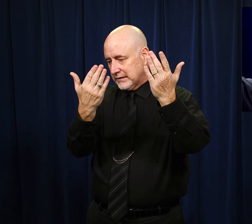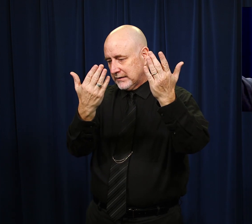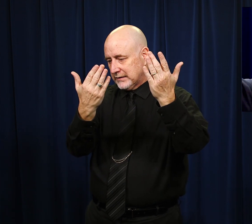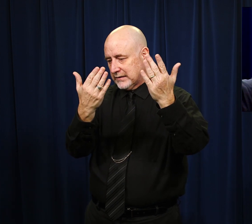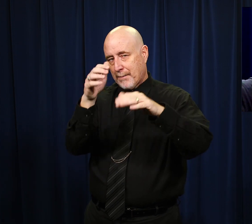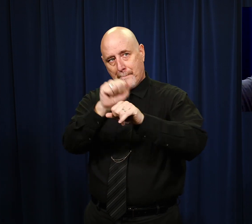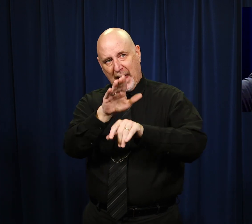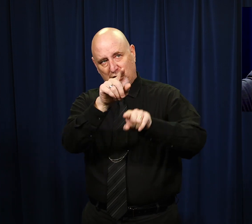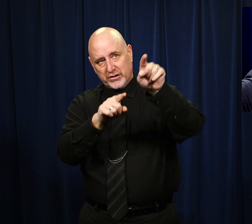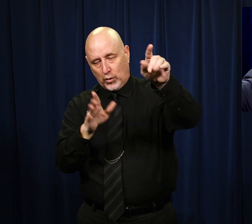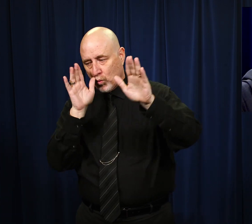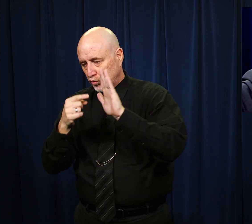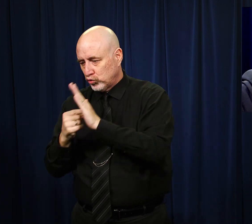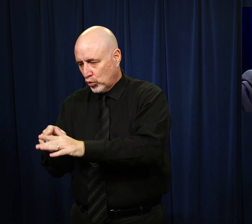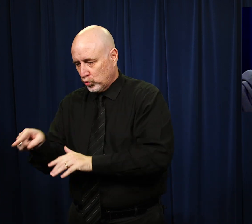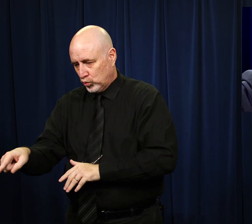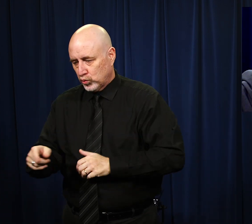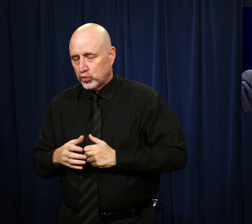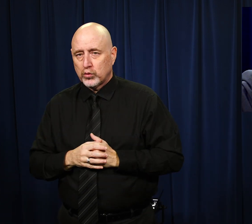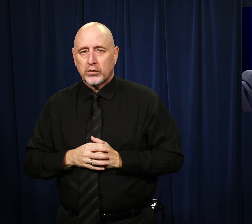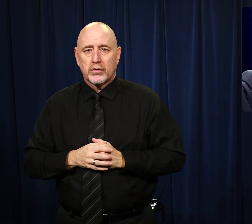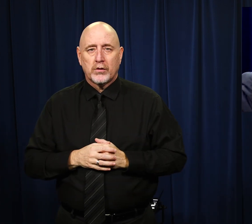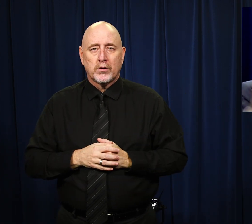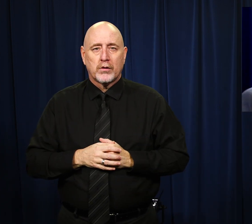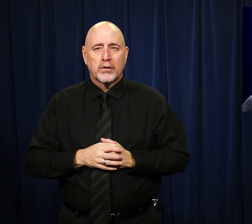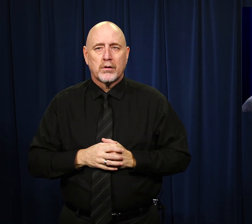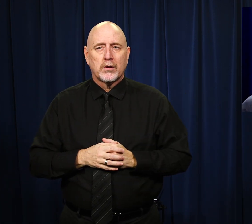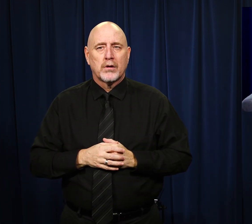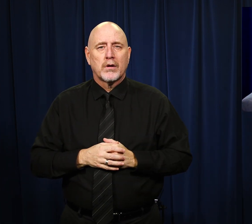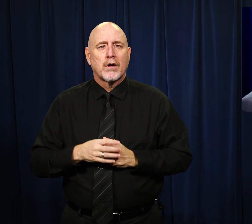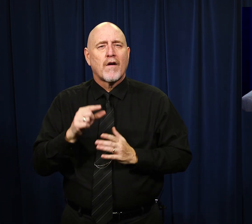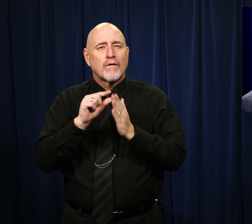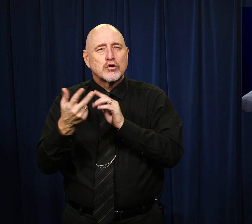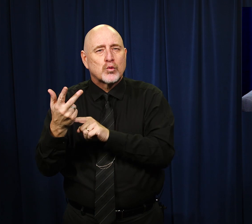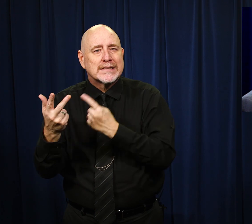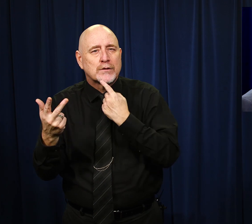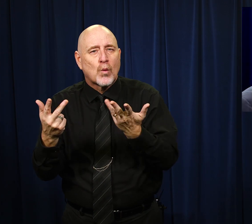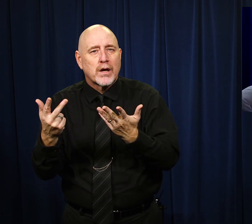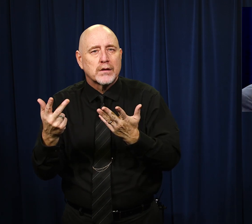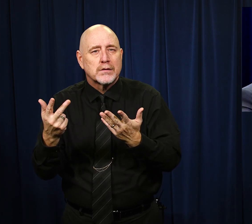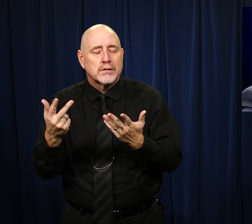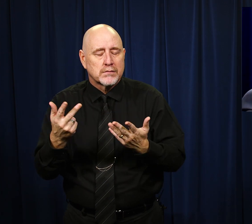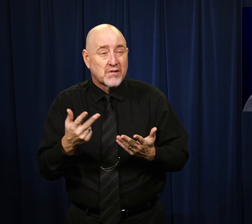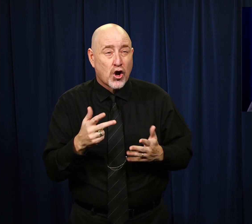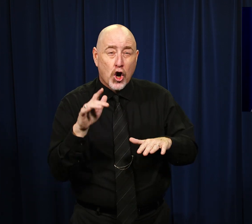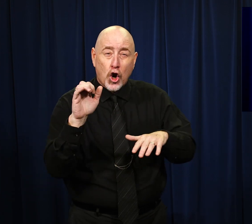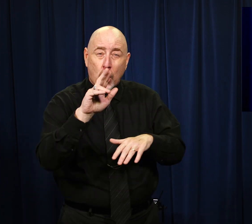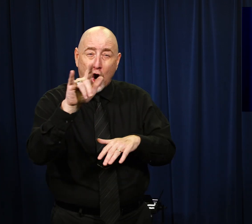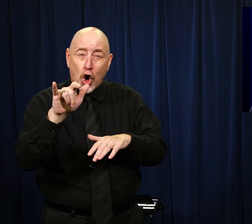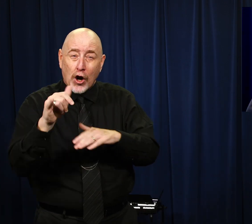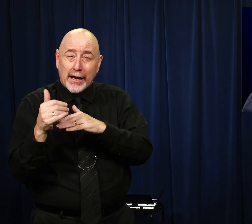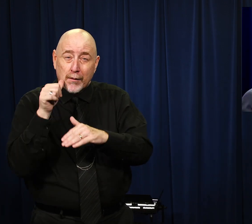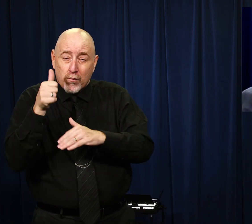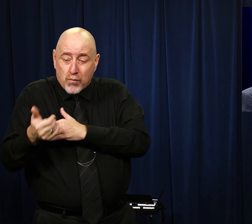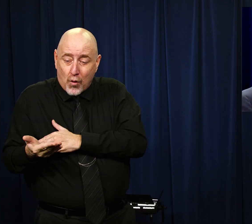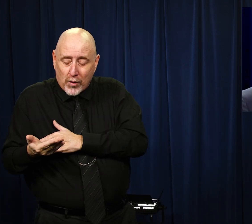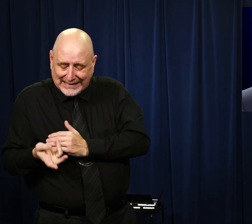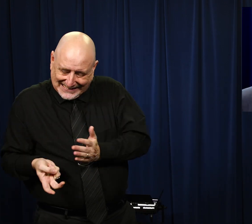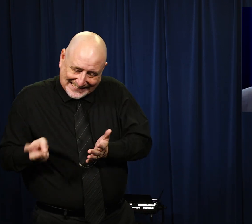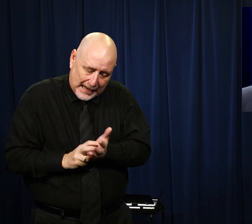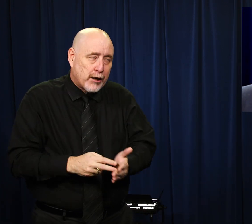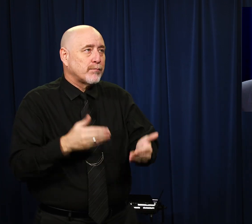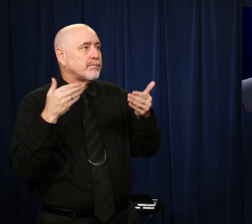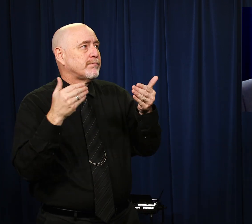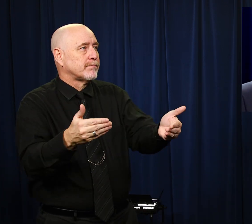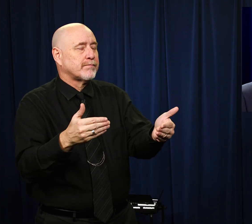on this mountain that I will show you. What does verse 3 say? He rose up early in the morning to do